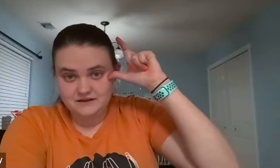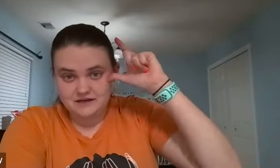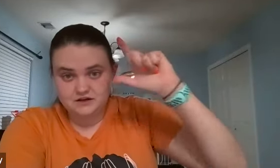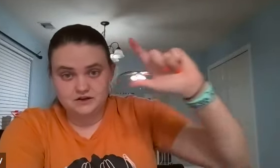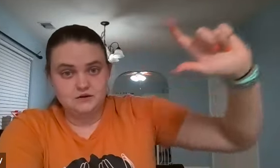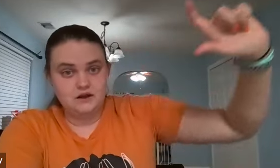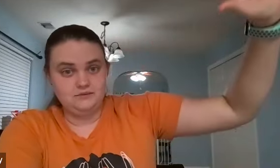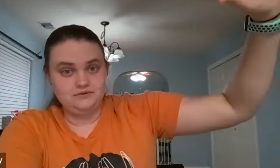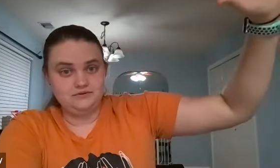and you're going to go up.